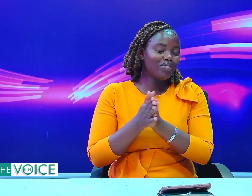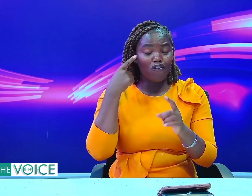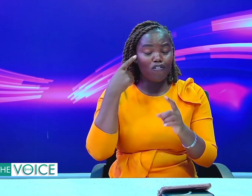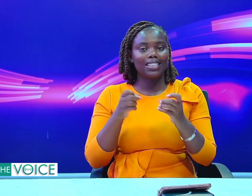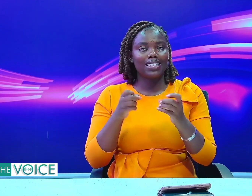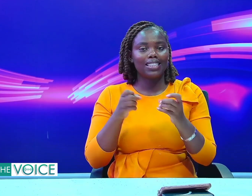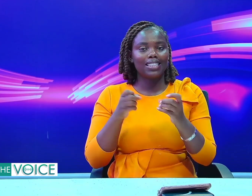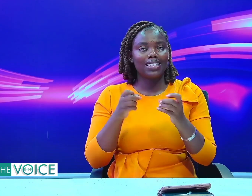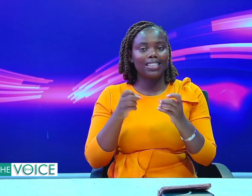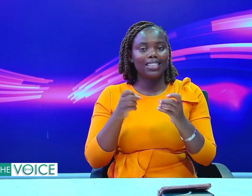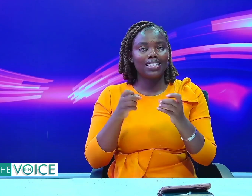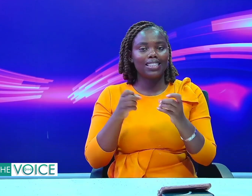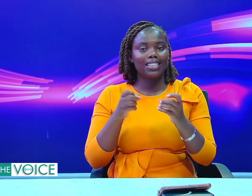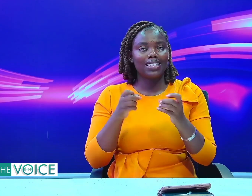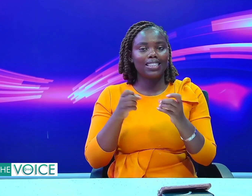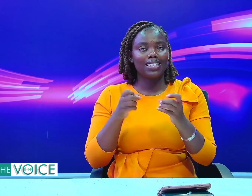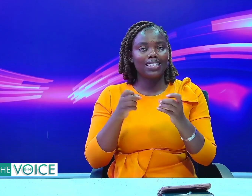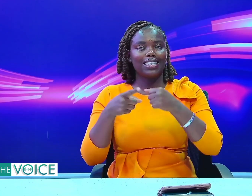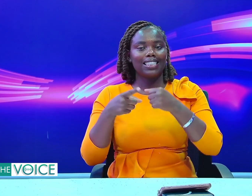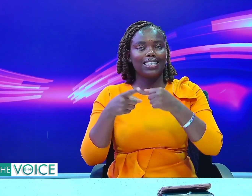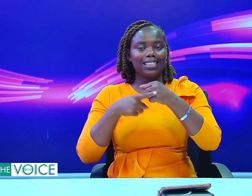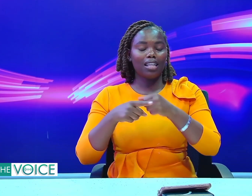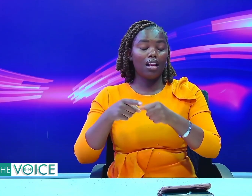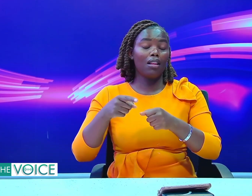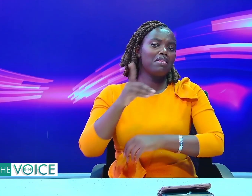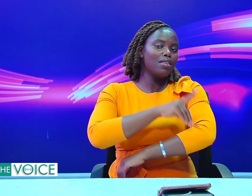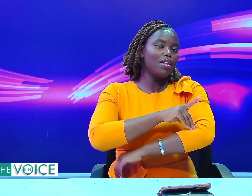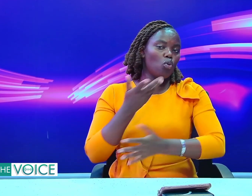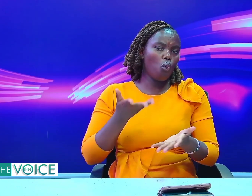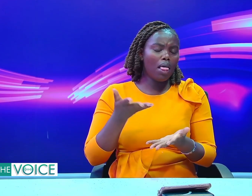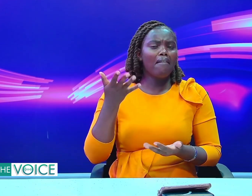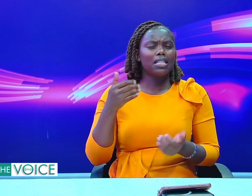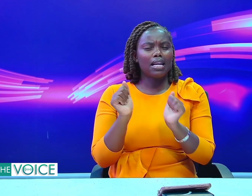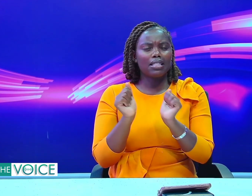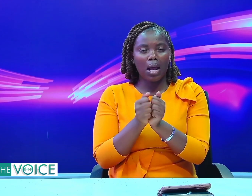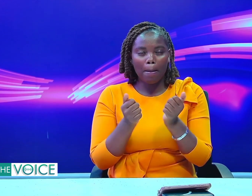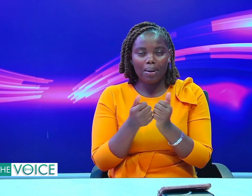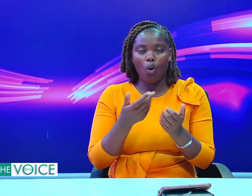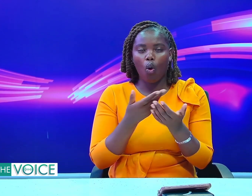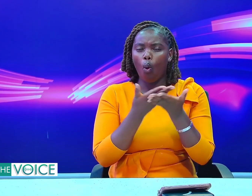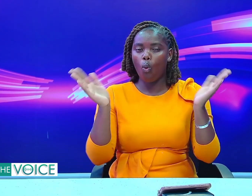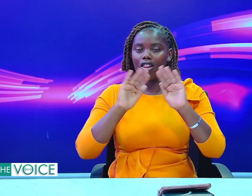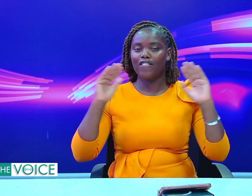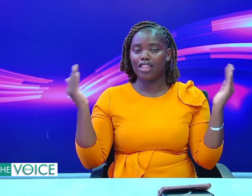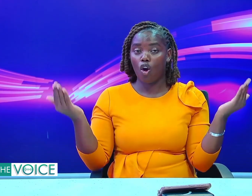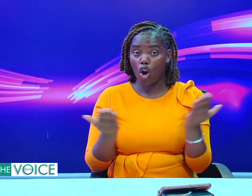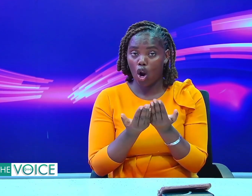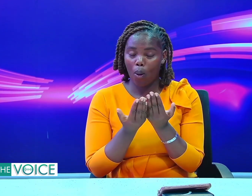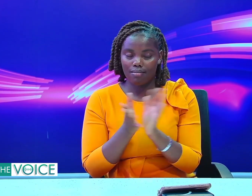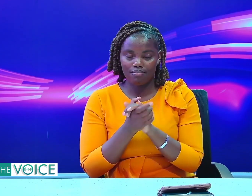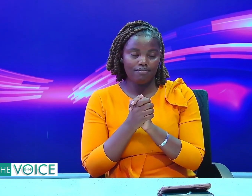We are having about gender-based violence as we continue marking the 16 days of